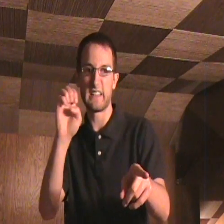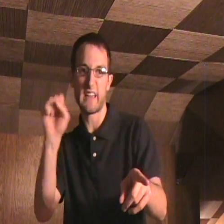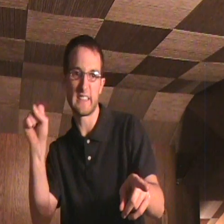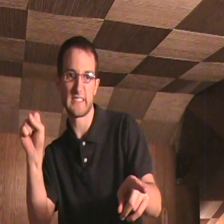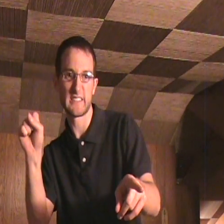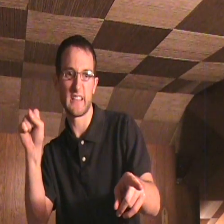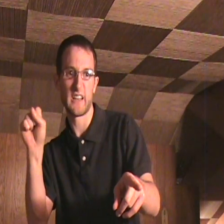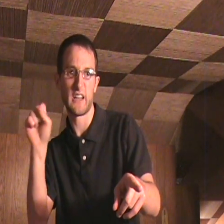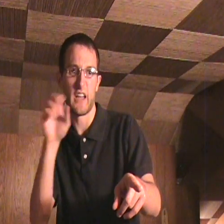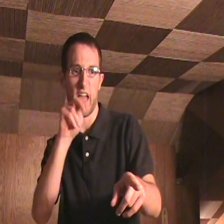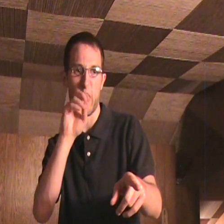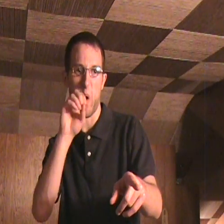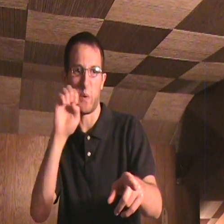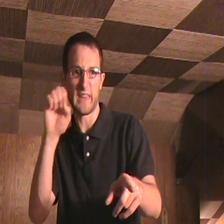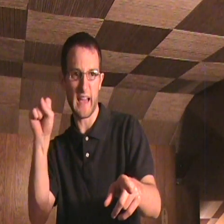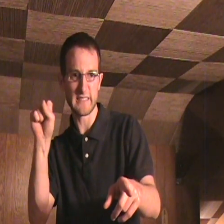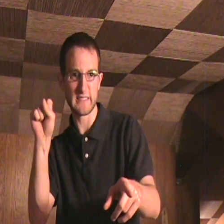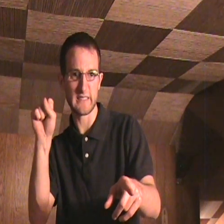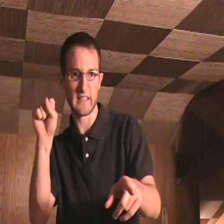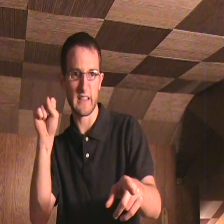N-O-E-S. Yeah. It has a